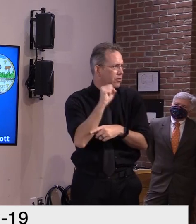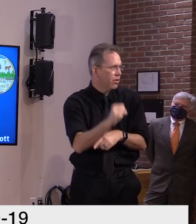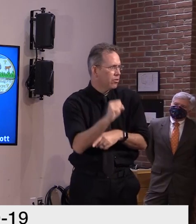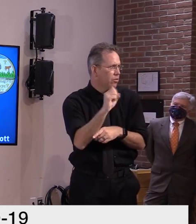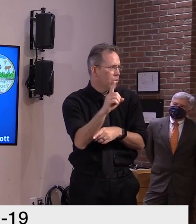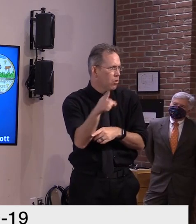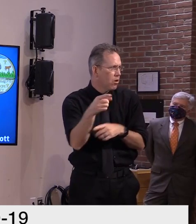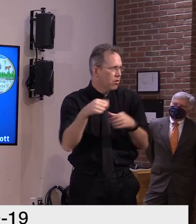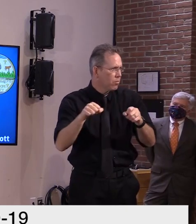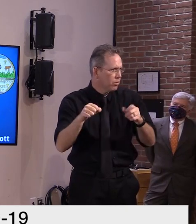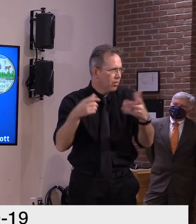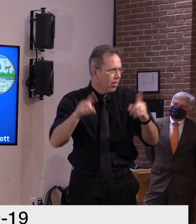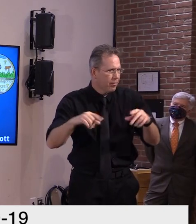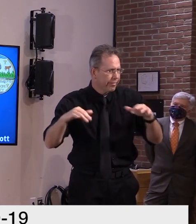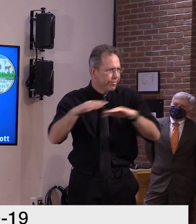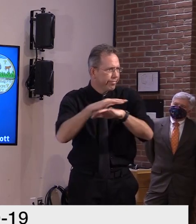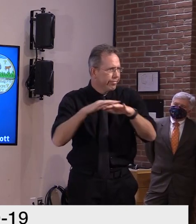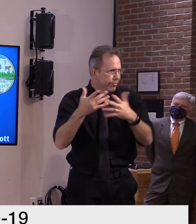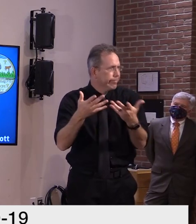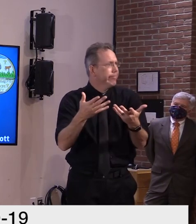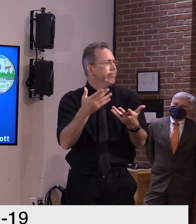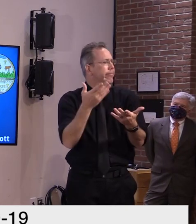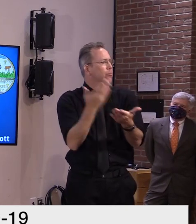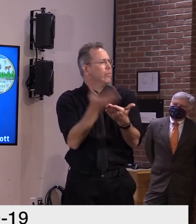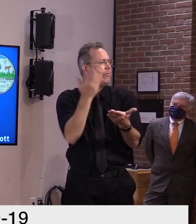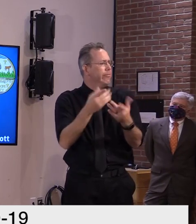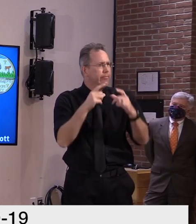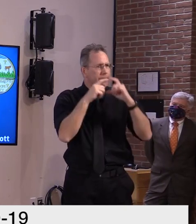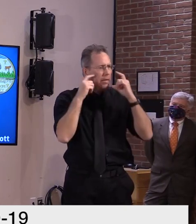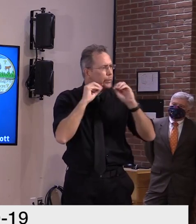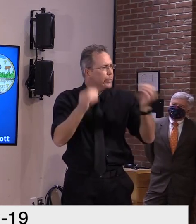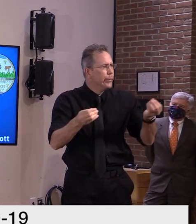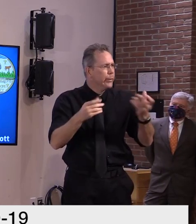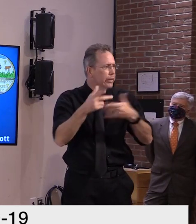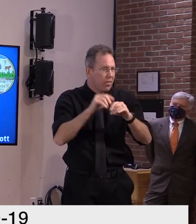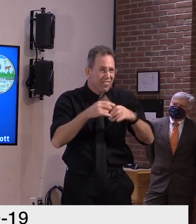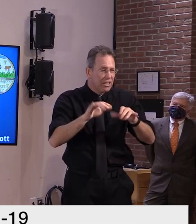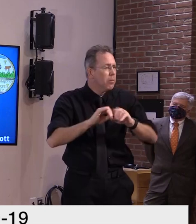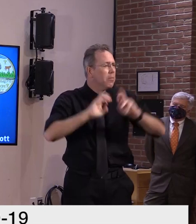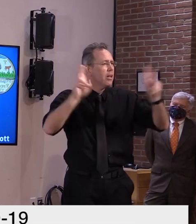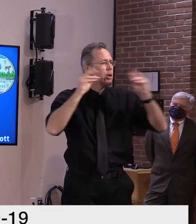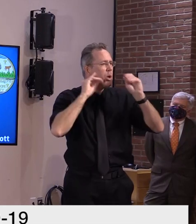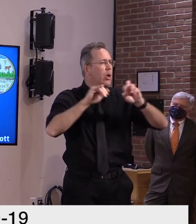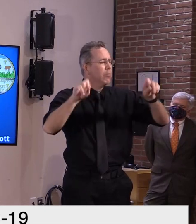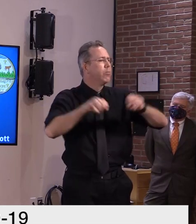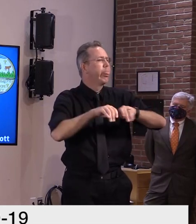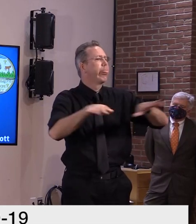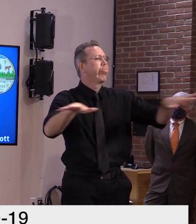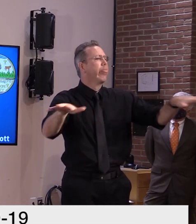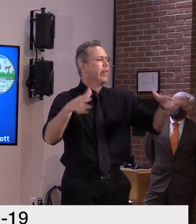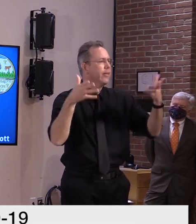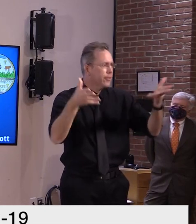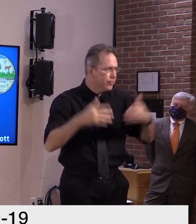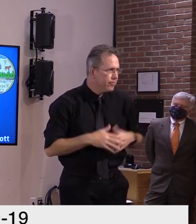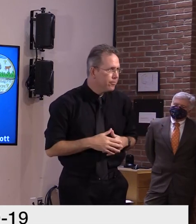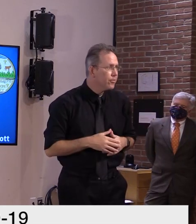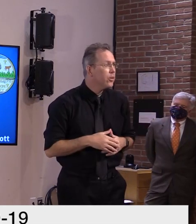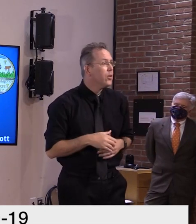masking. So, they're very different kinds of experiences, and I guess it shows you that an outdoors event that's done